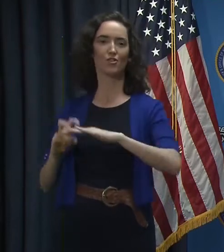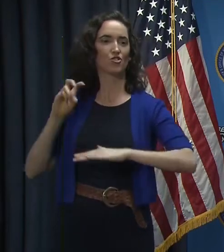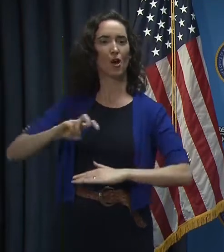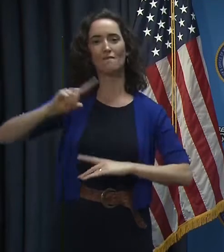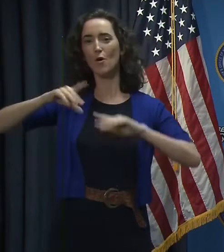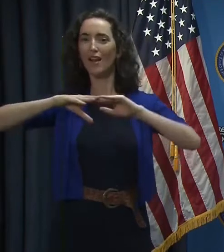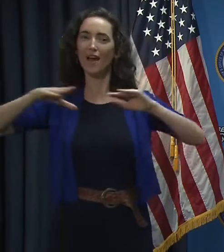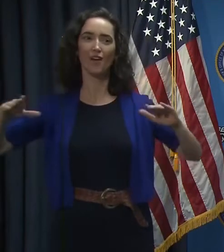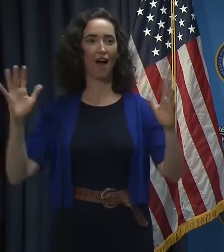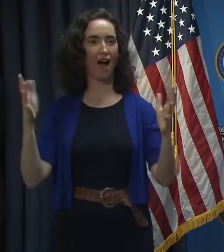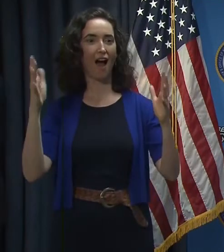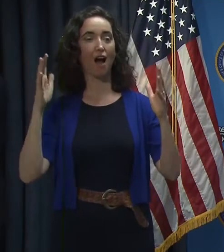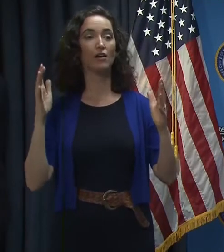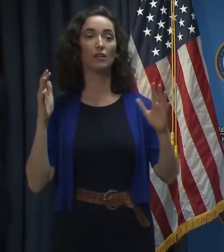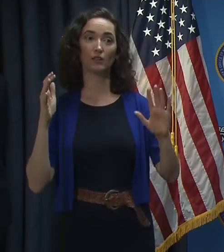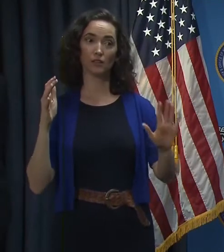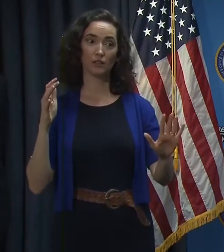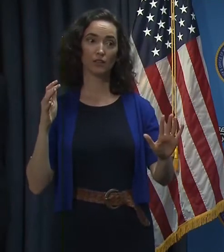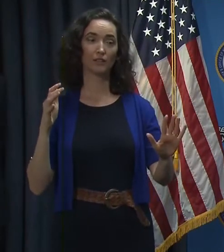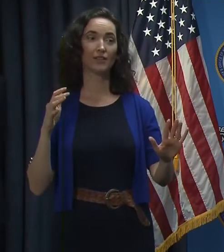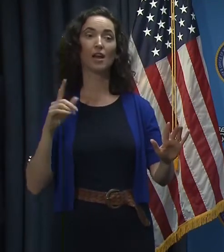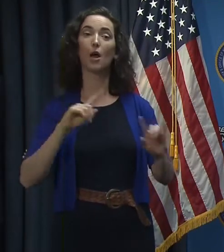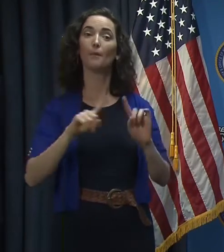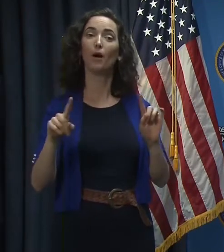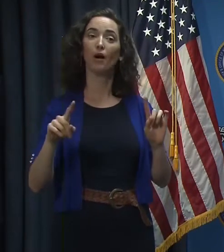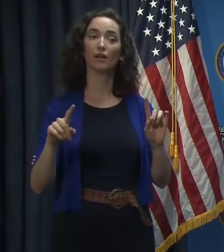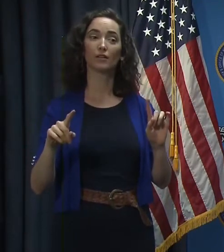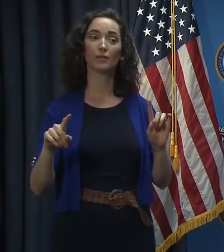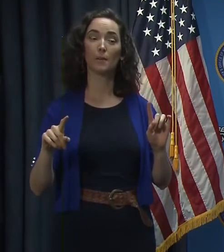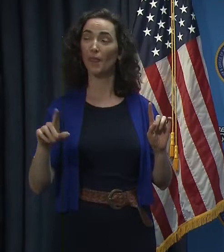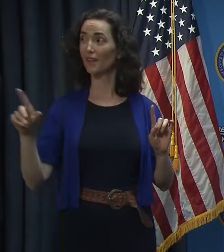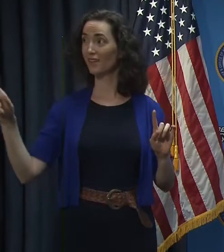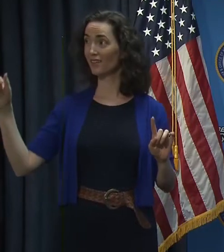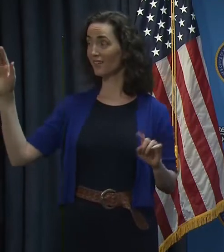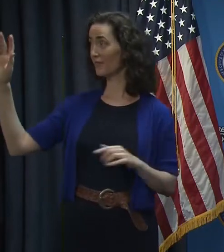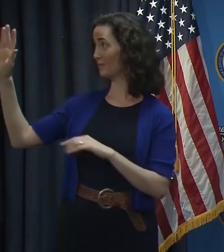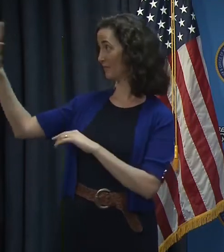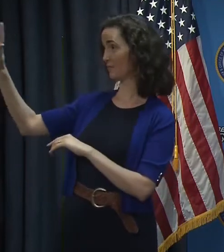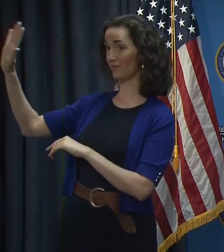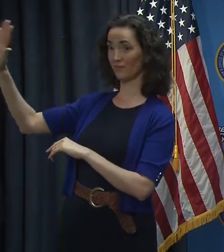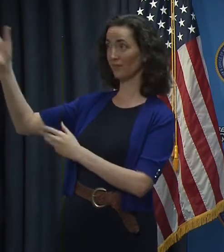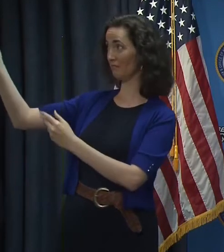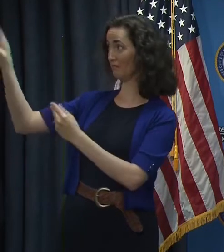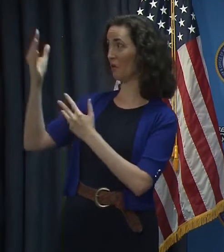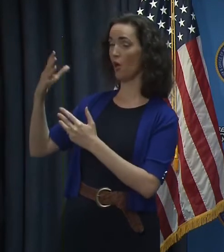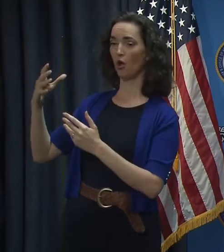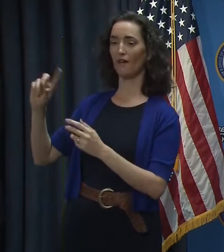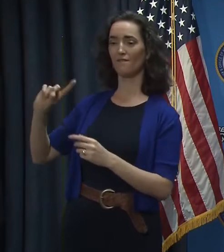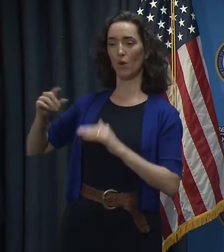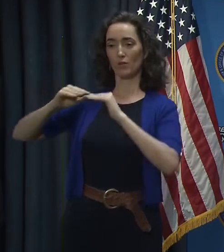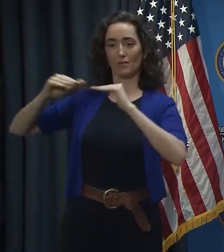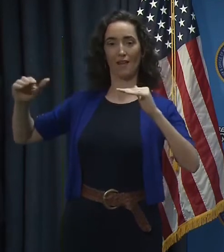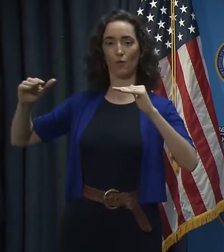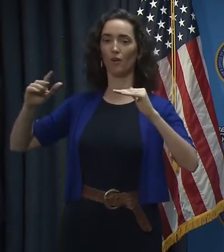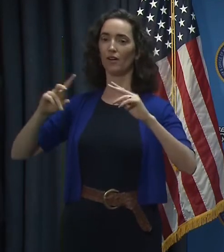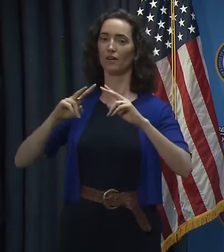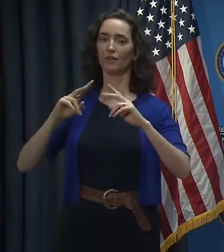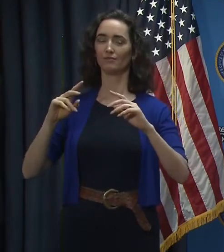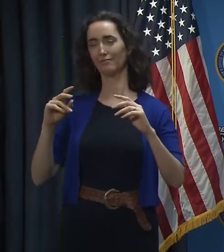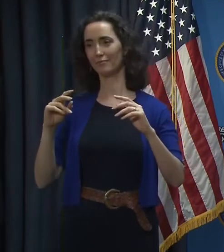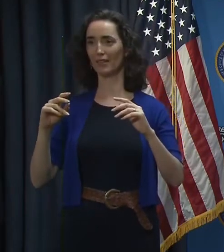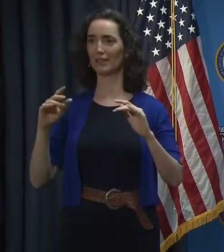people would probably be disappointed when they saw just how measured phase one is relative to where we are right now. But